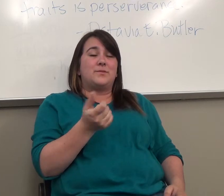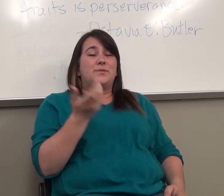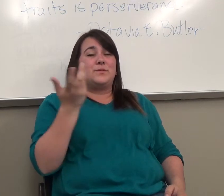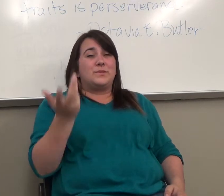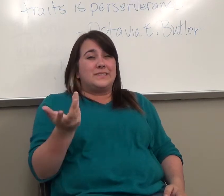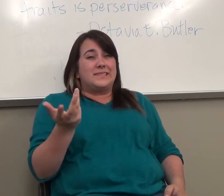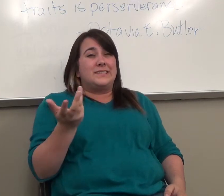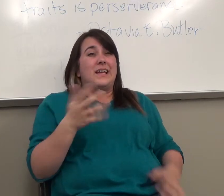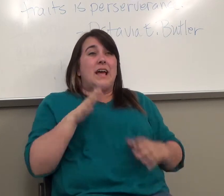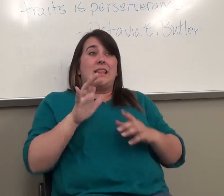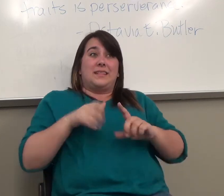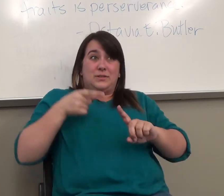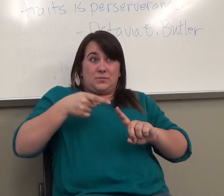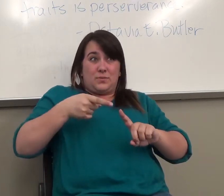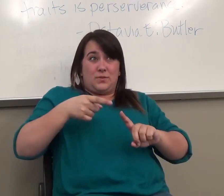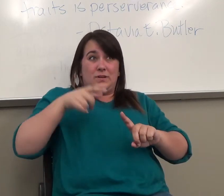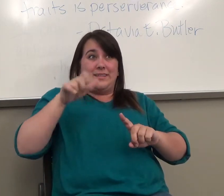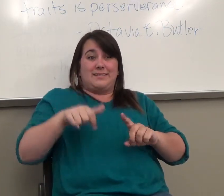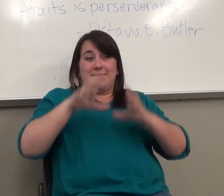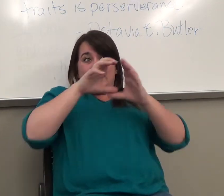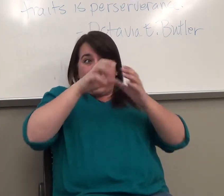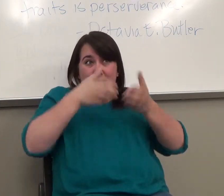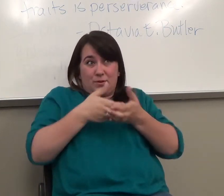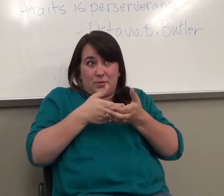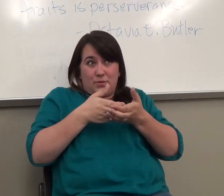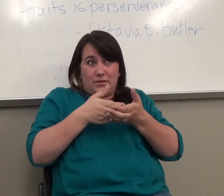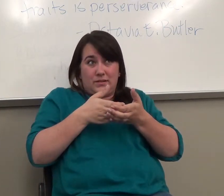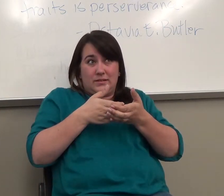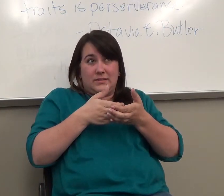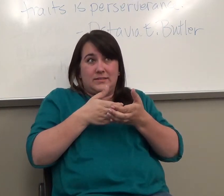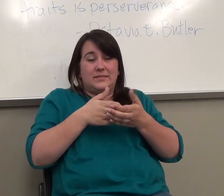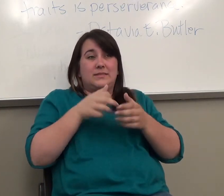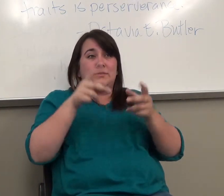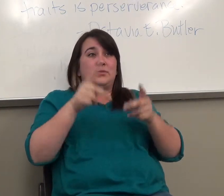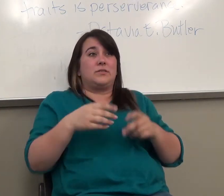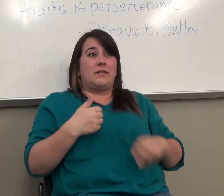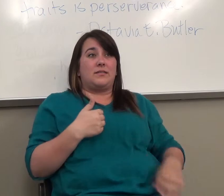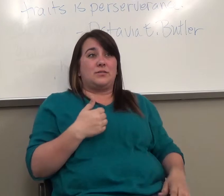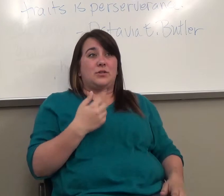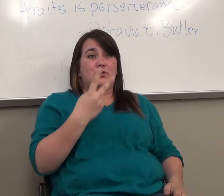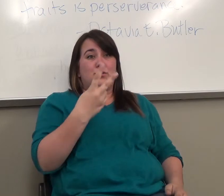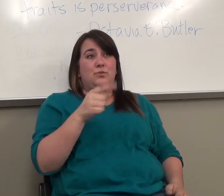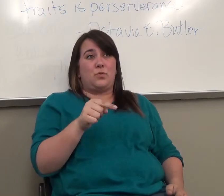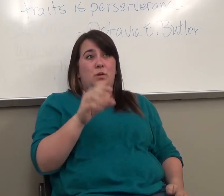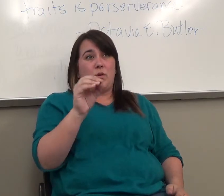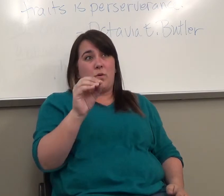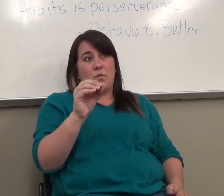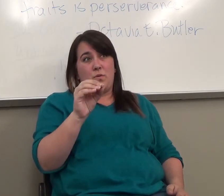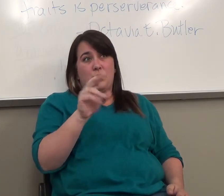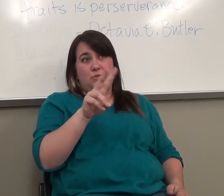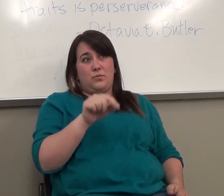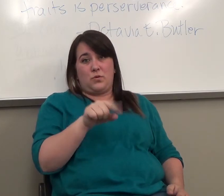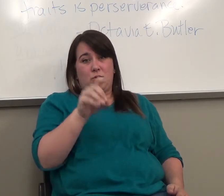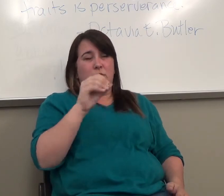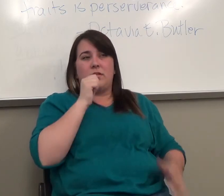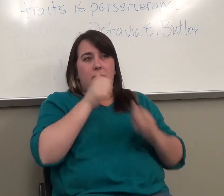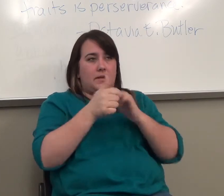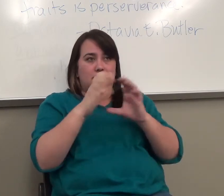in this category, this person has only a 2.0, which is not a passing grade in that